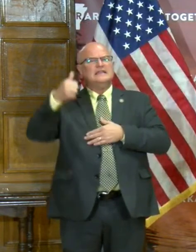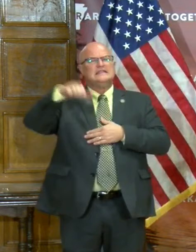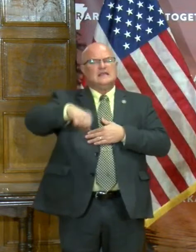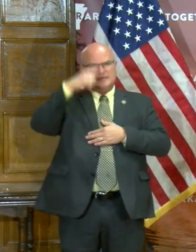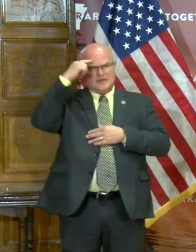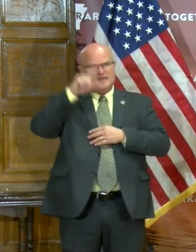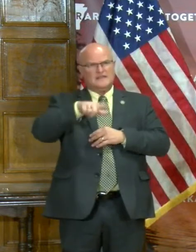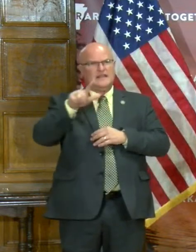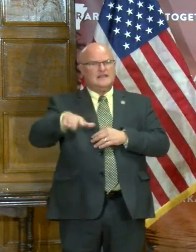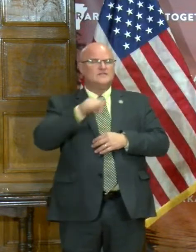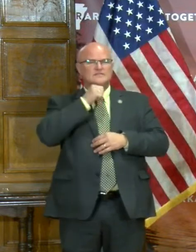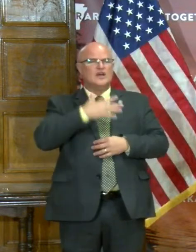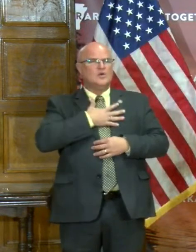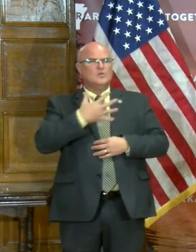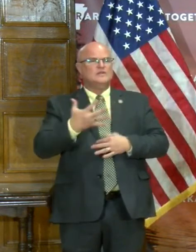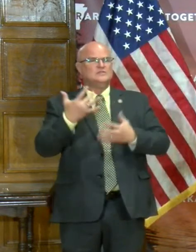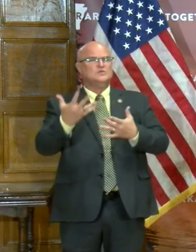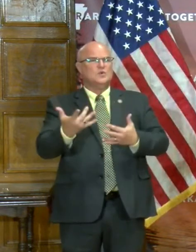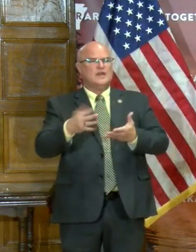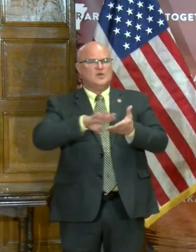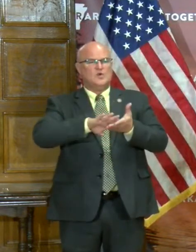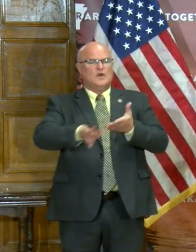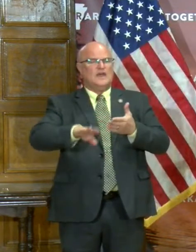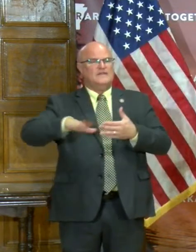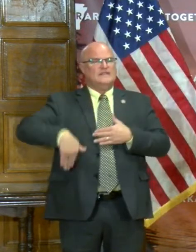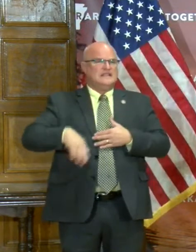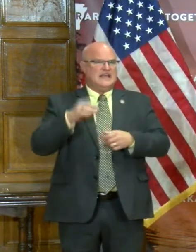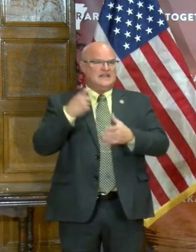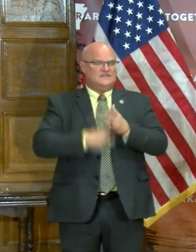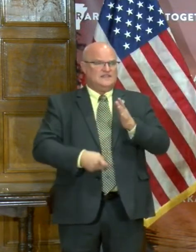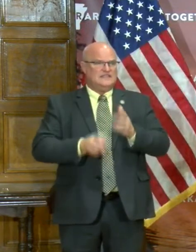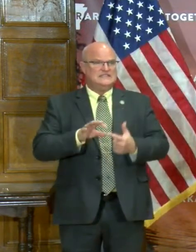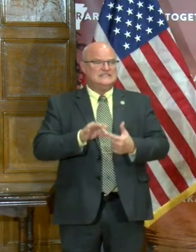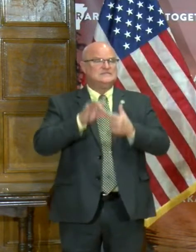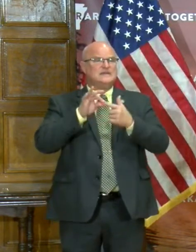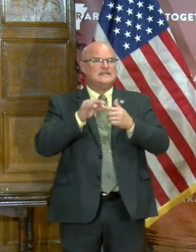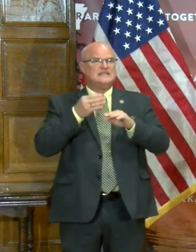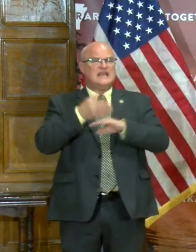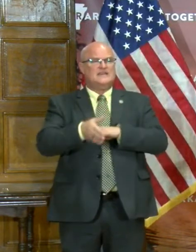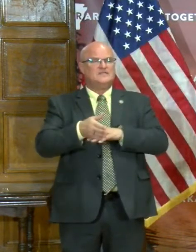landlords are not willing to waive their late fees. Particularly, I've